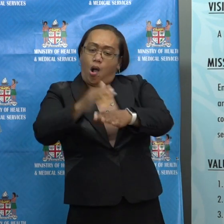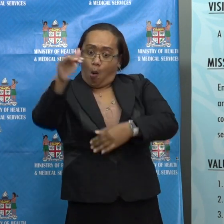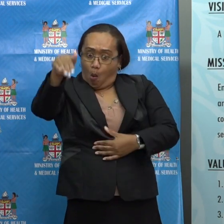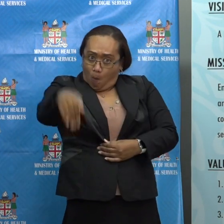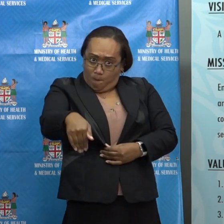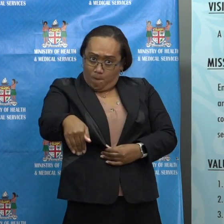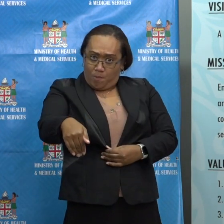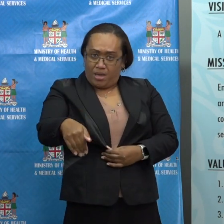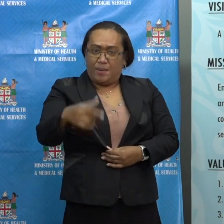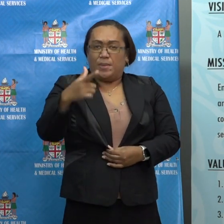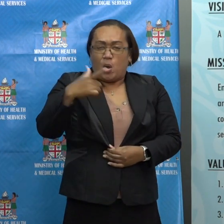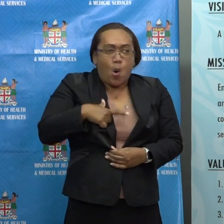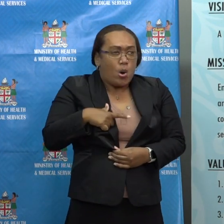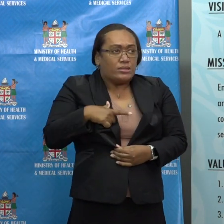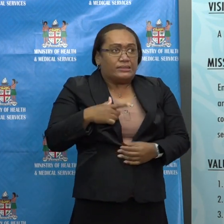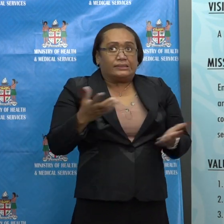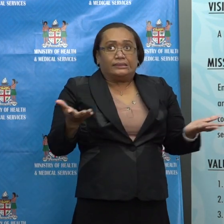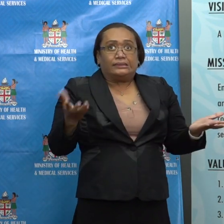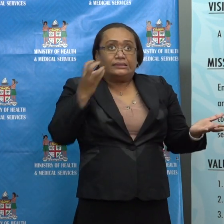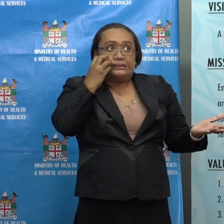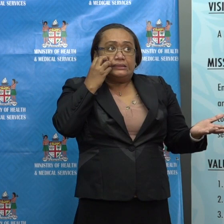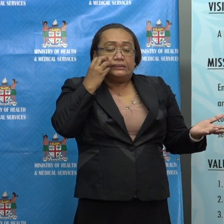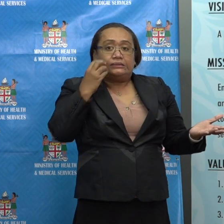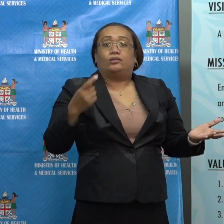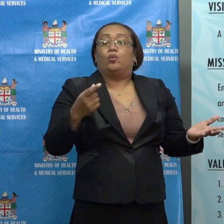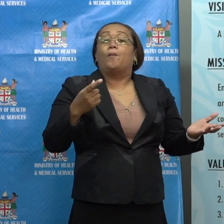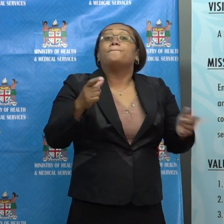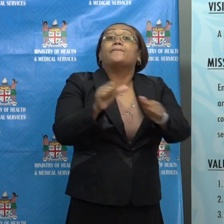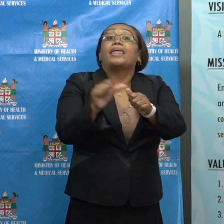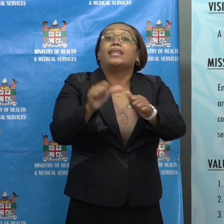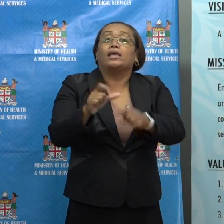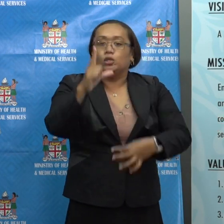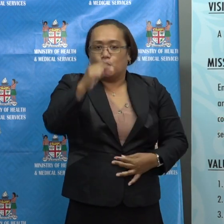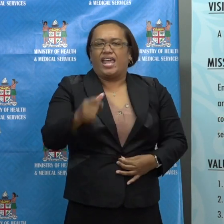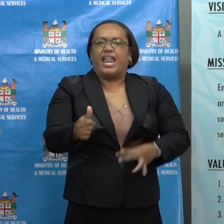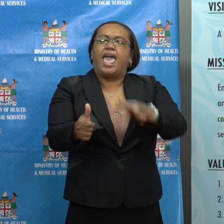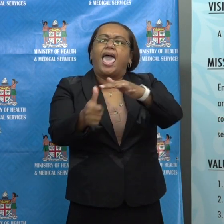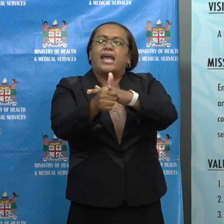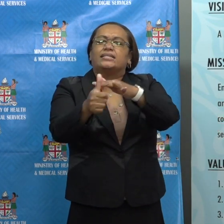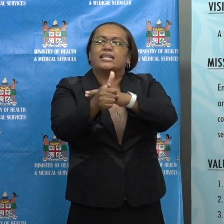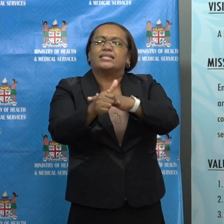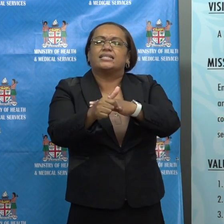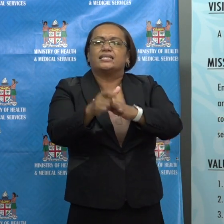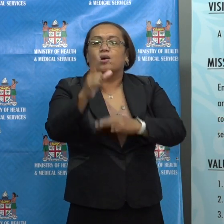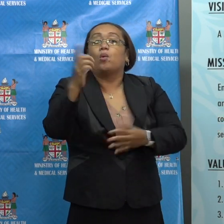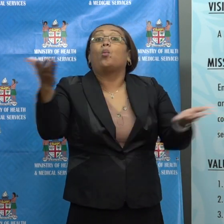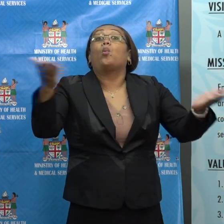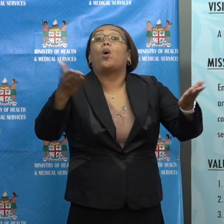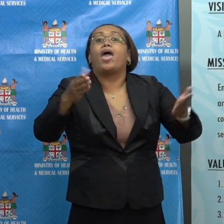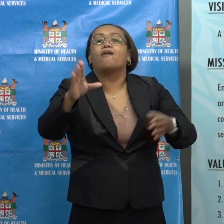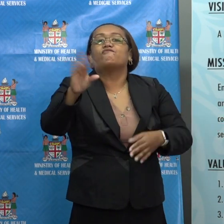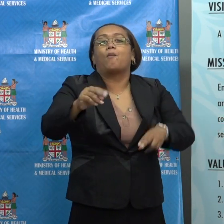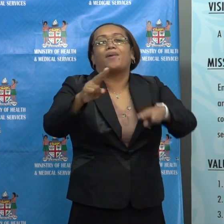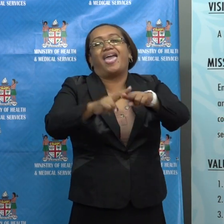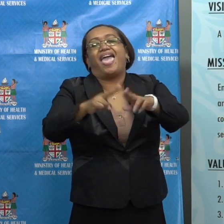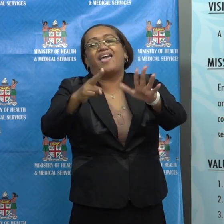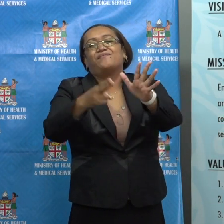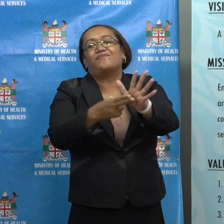all because of the setup of the containment zones, they will be able to access $220 a fortnight from the